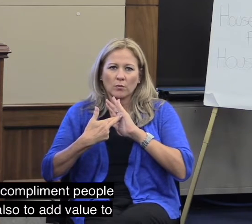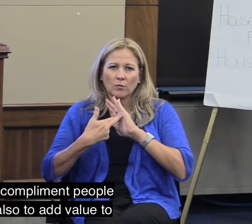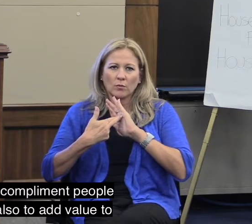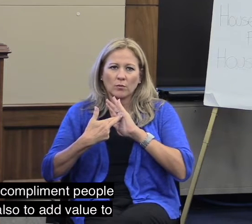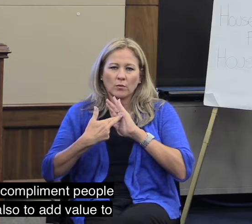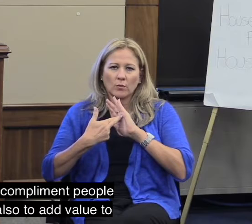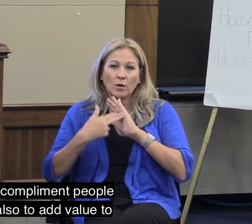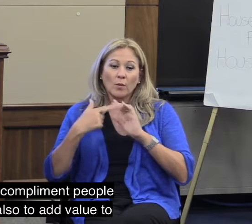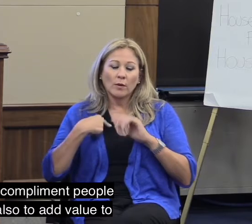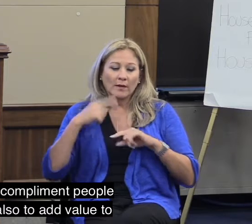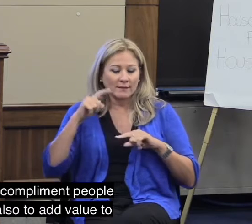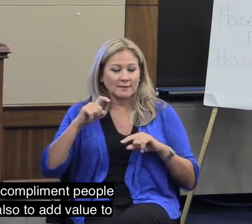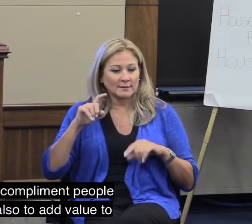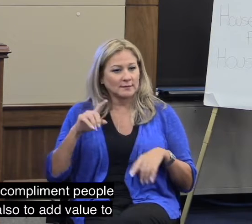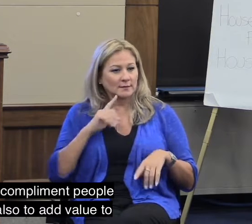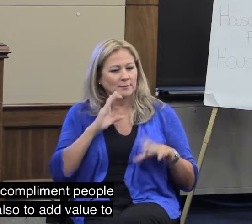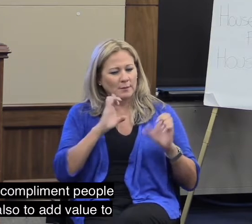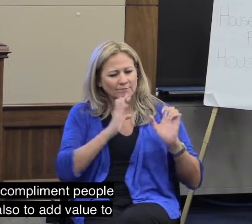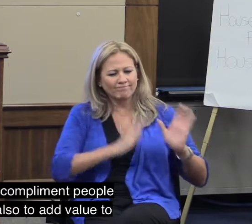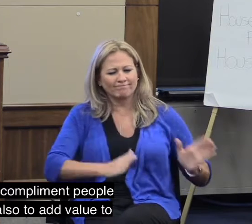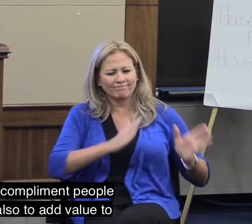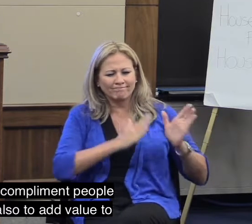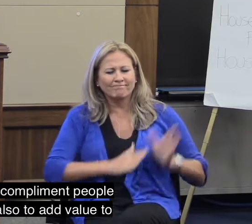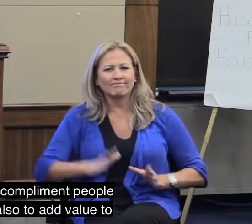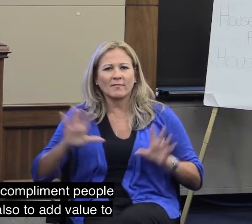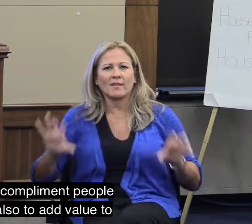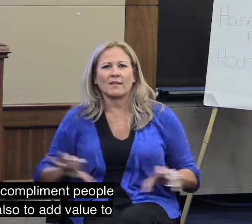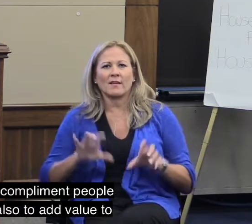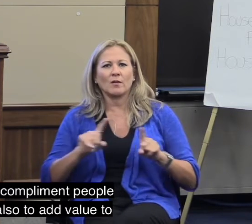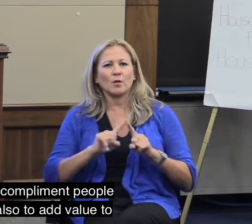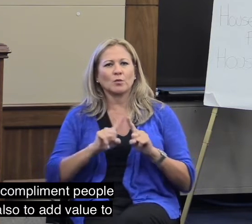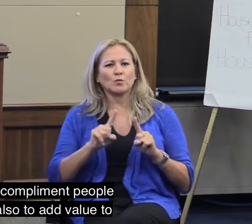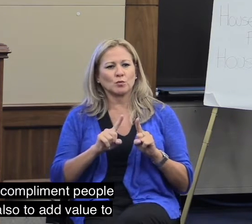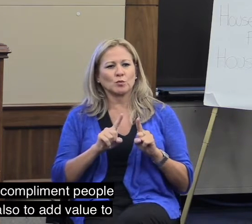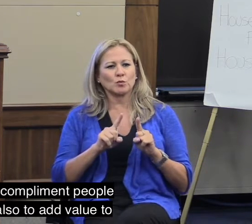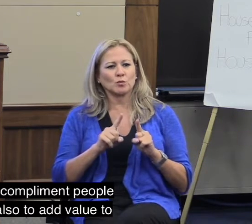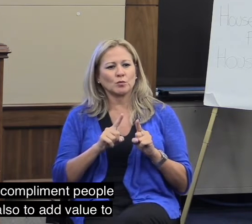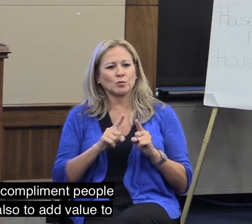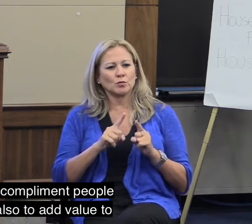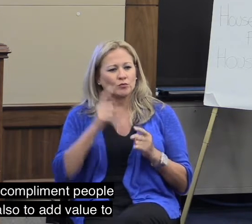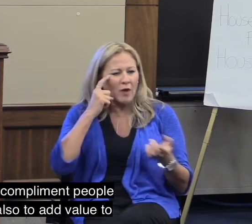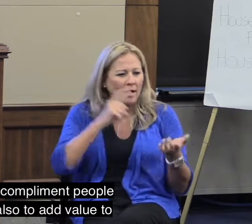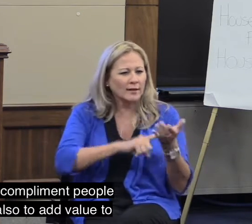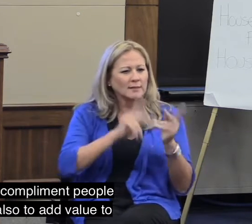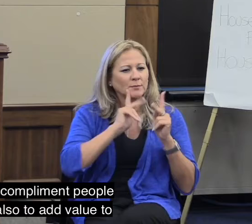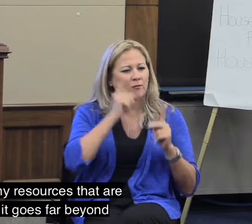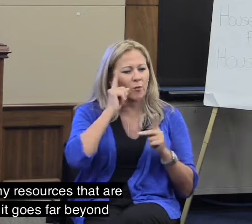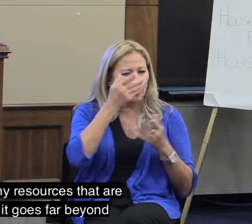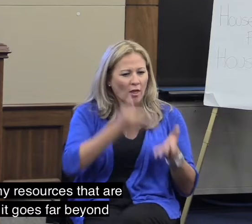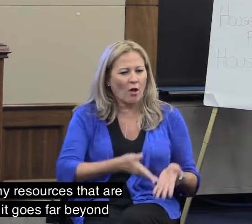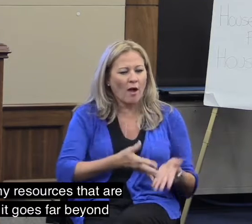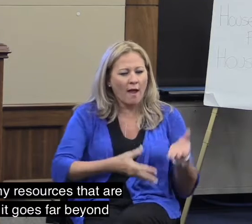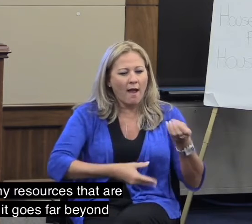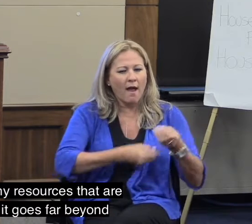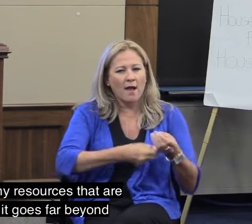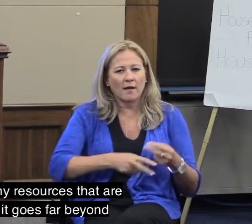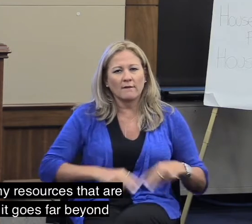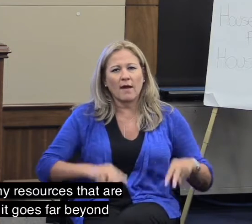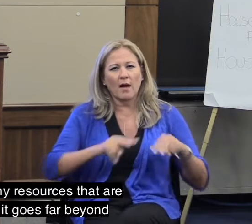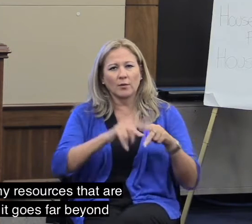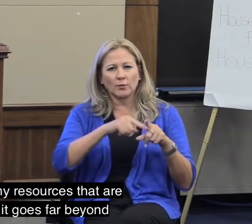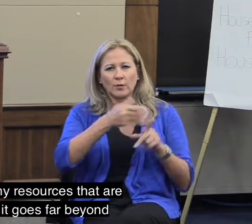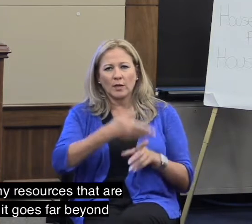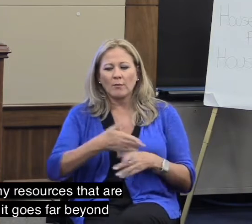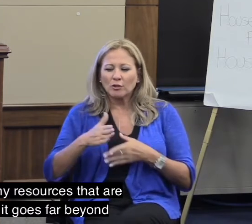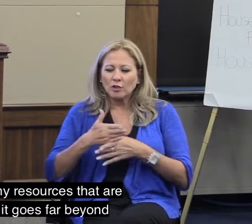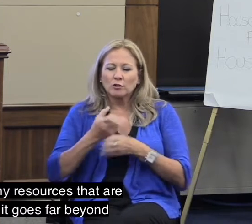deciding proactively to compliment people for what they are, but also to add value to them by sharing the many